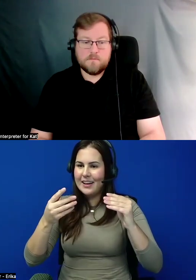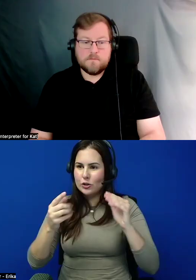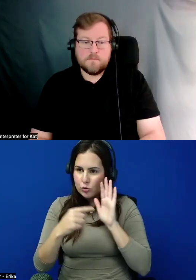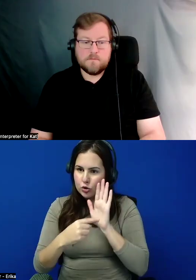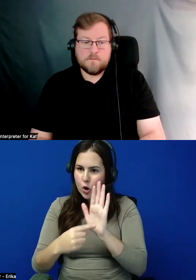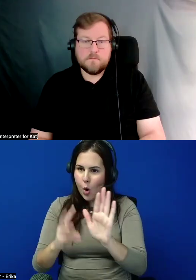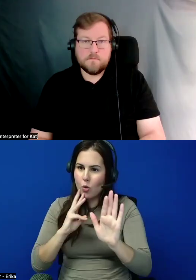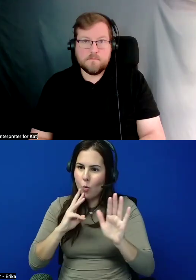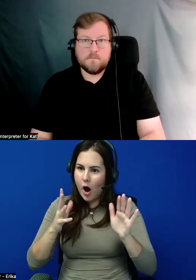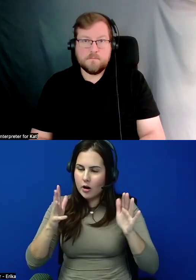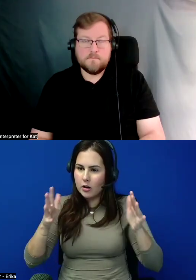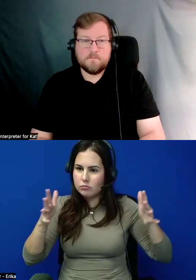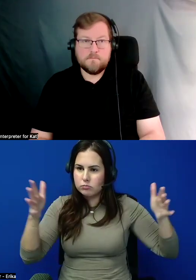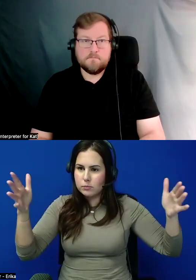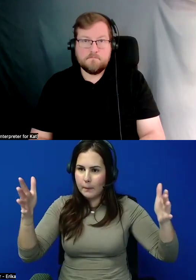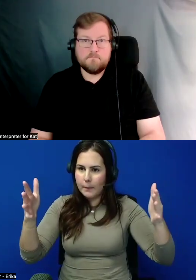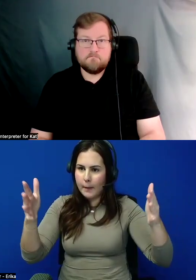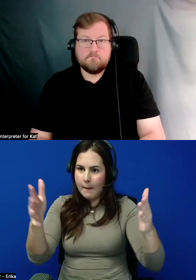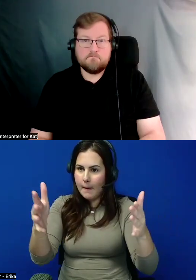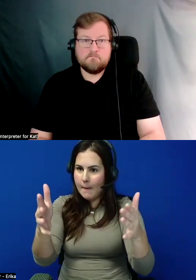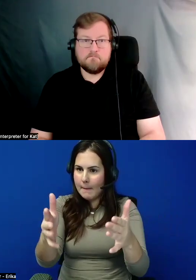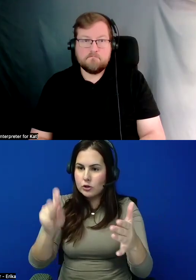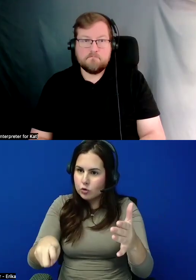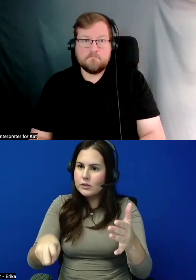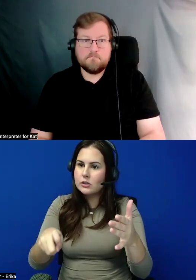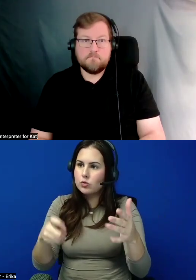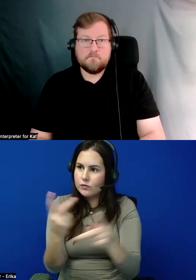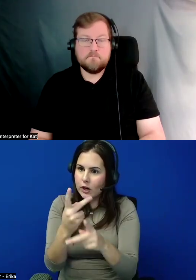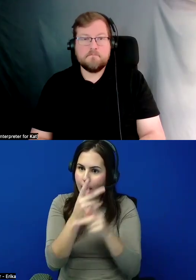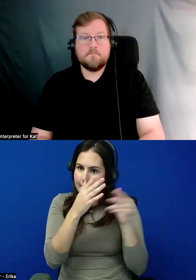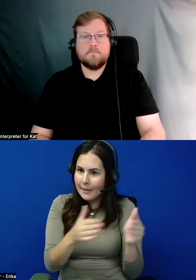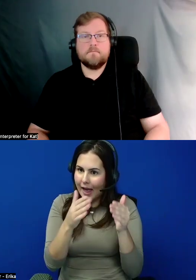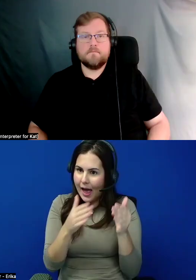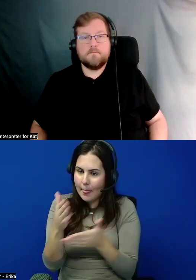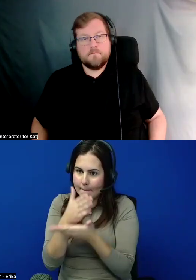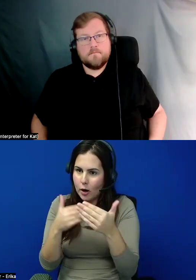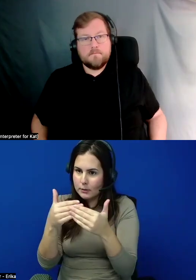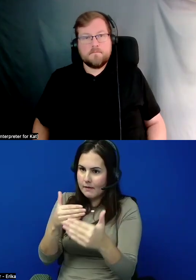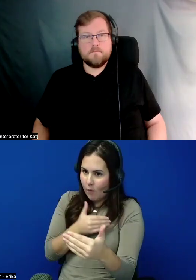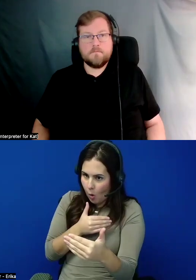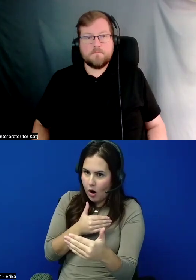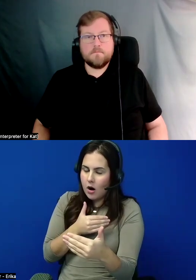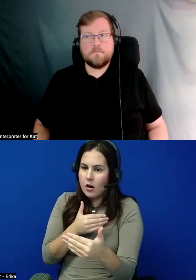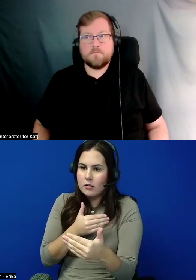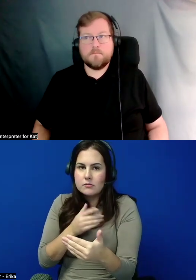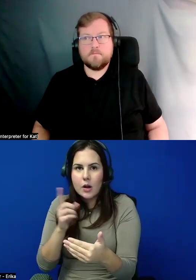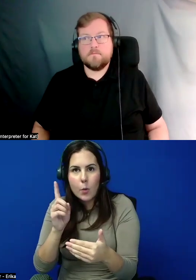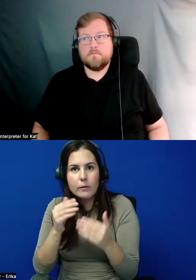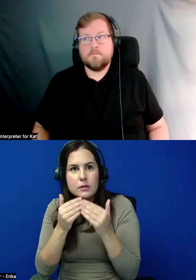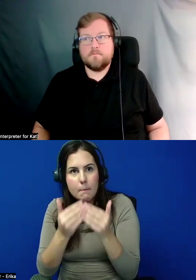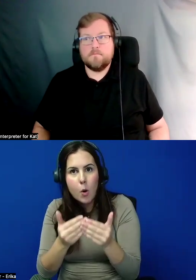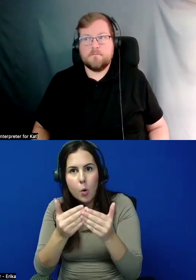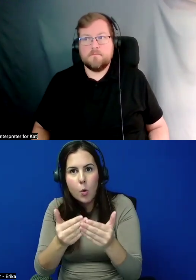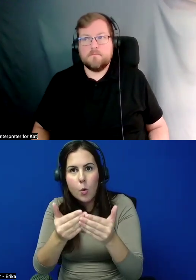goes on. Like you had to kind of plan which scenes you were shooting and where the boat was going to be for each of those scenes, and